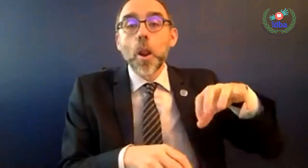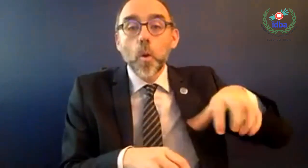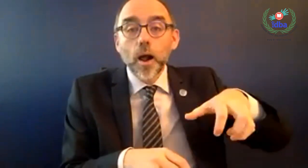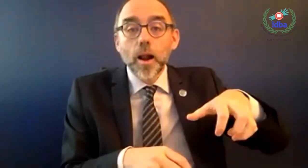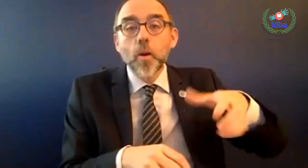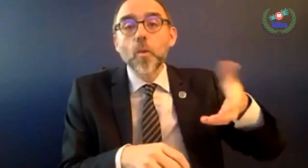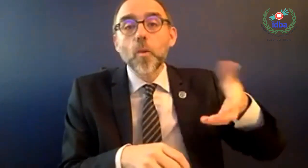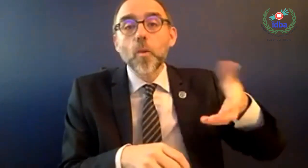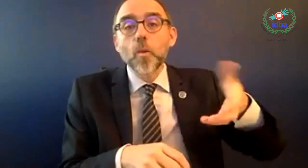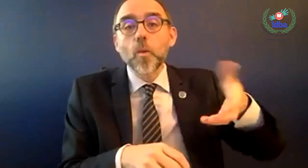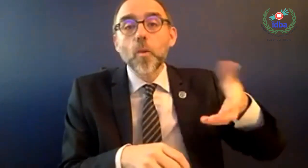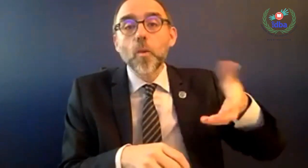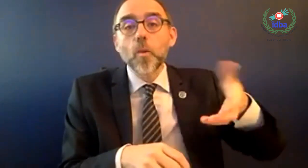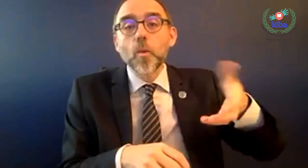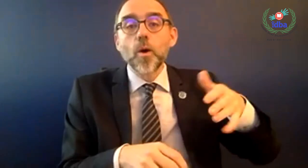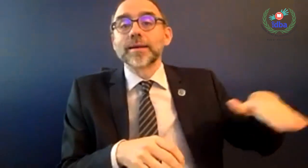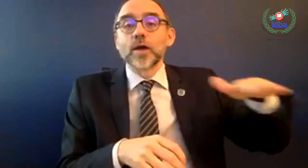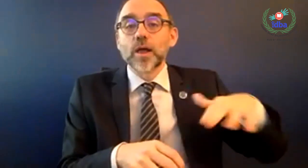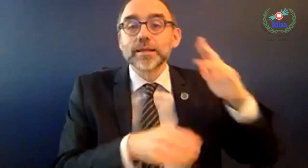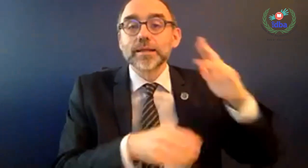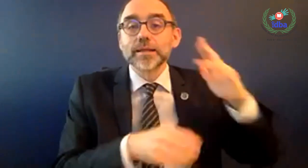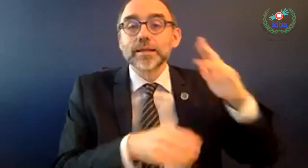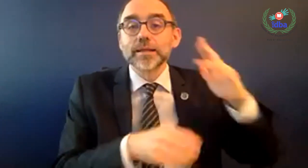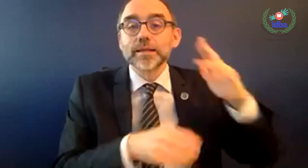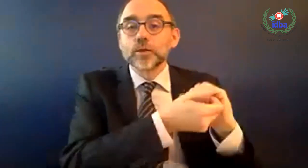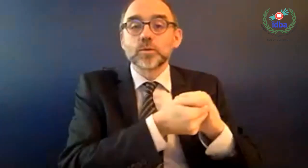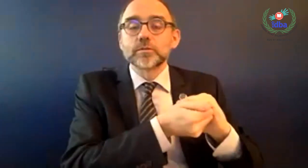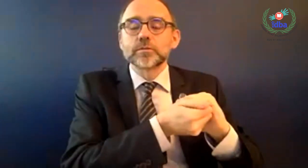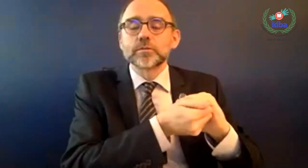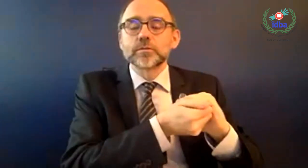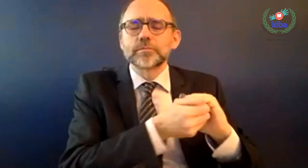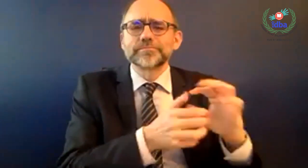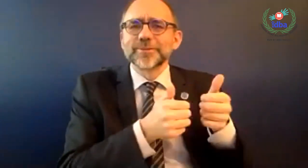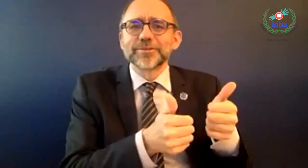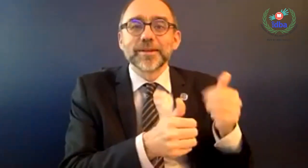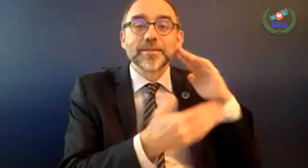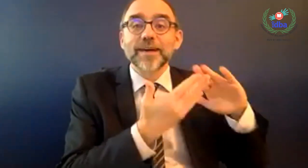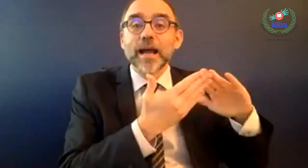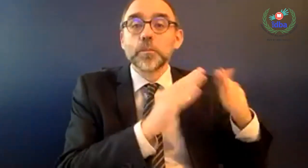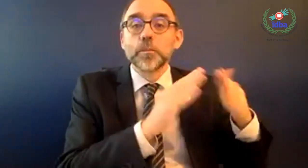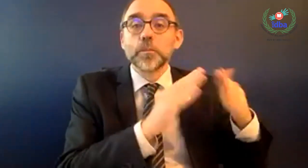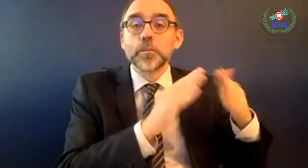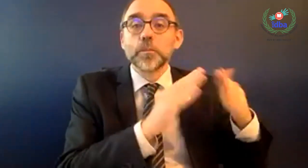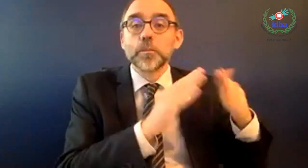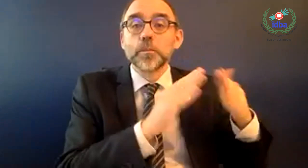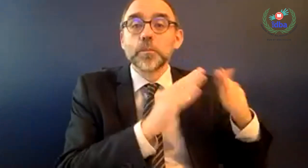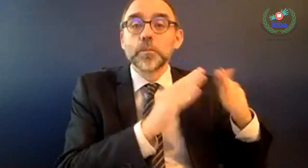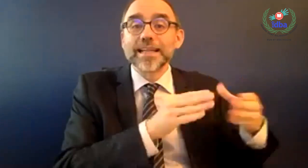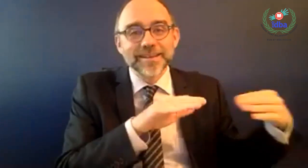and it is noticed that the local countries where the sign language is being promoted,